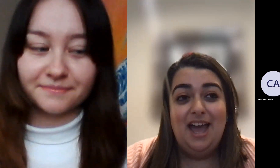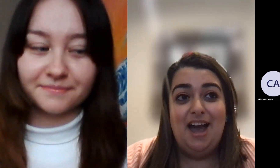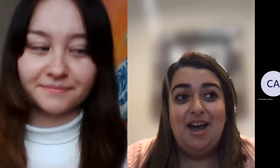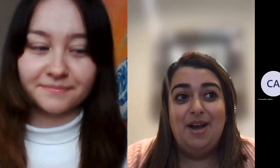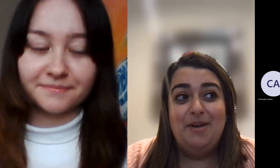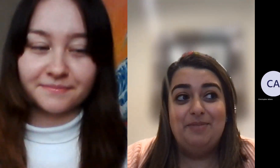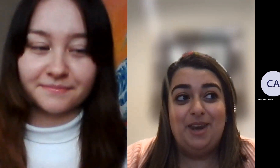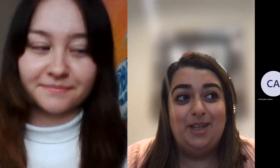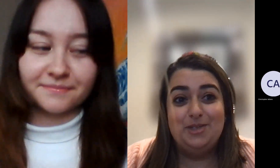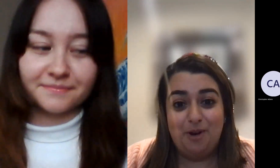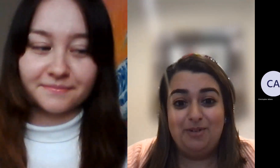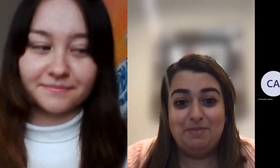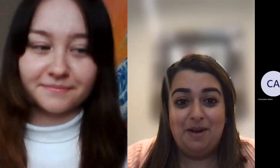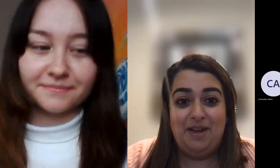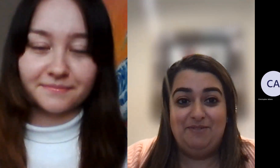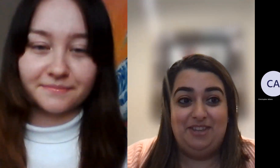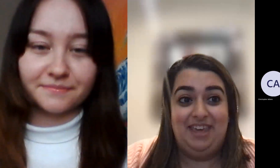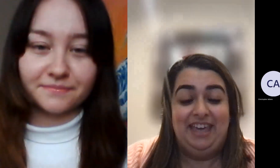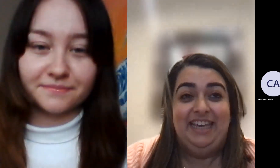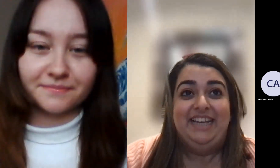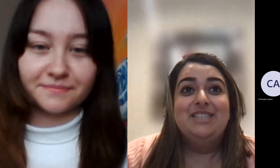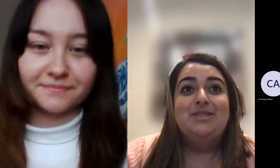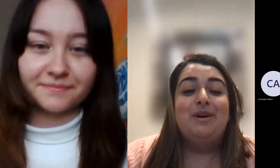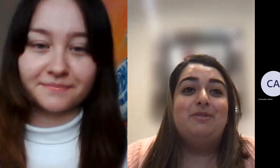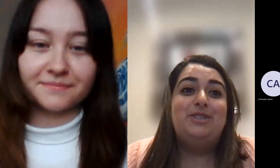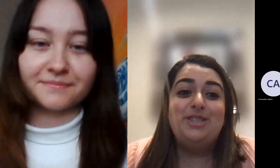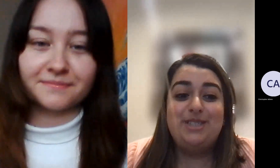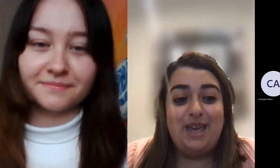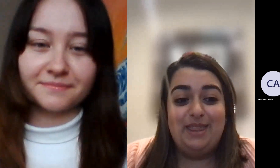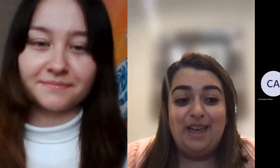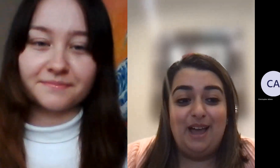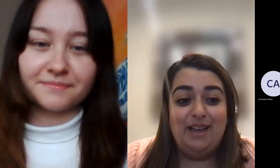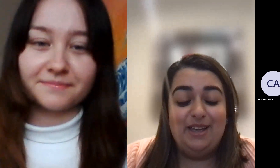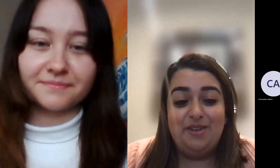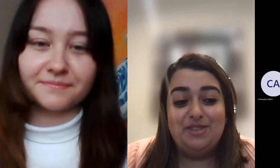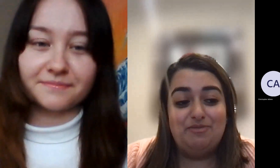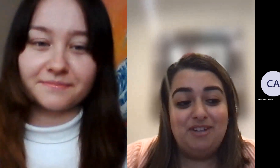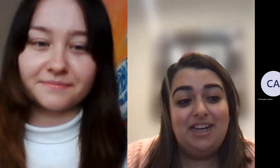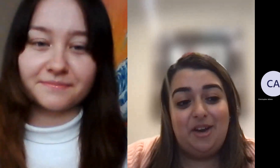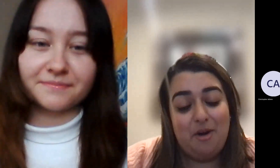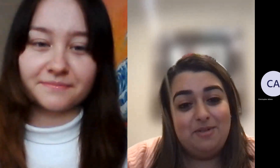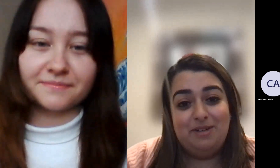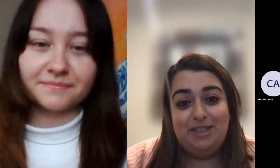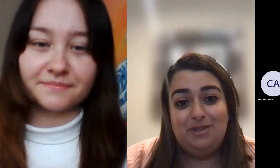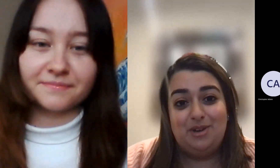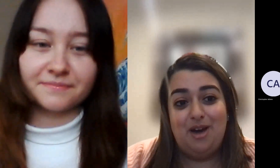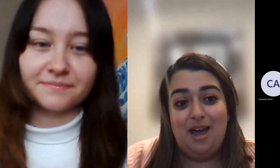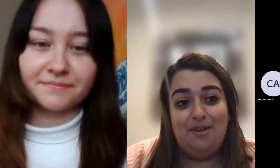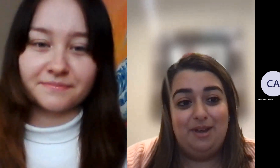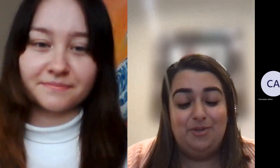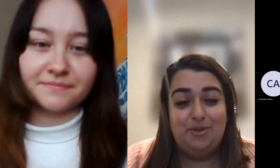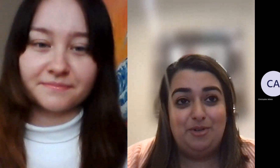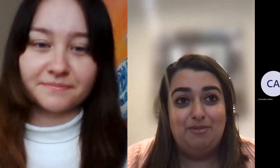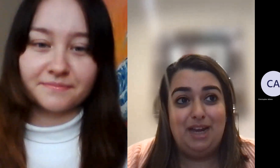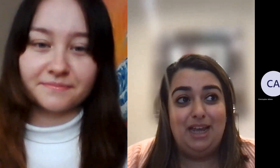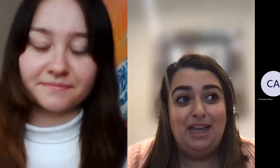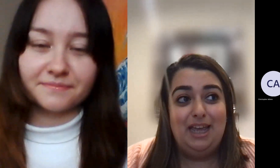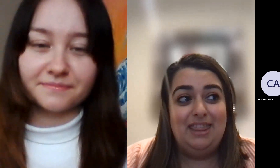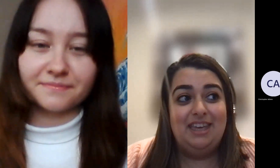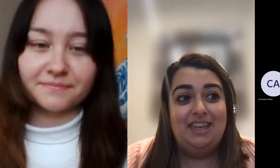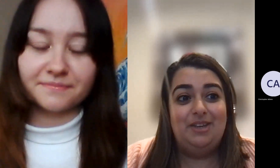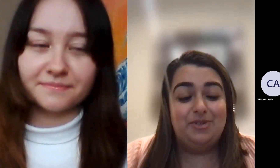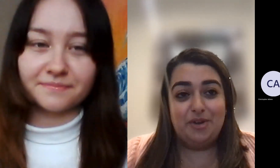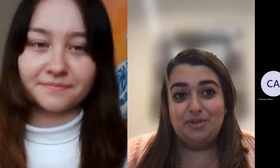doing, and I just worried about everything. So I would just say that, it's really common when you start out in your